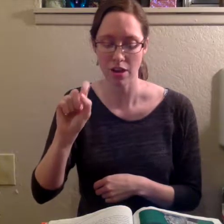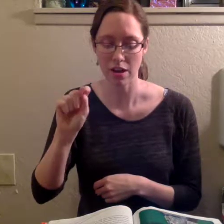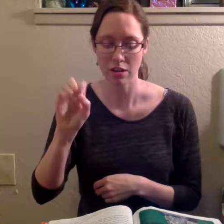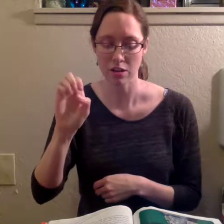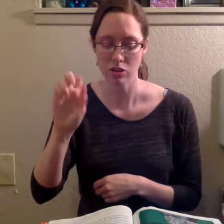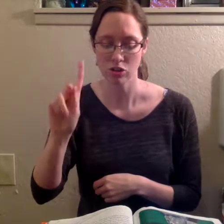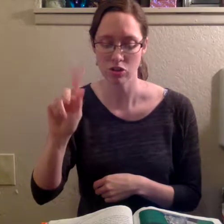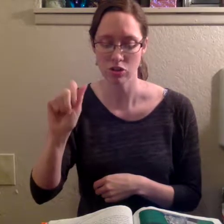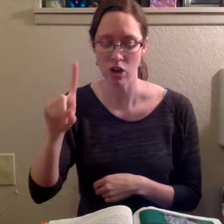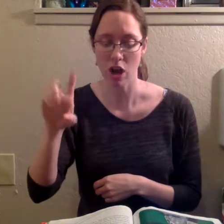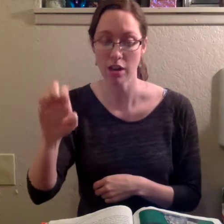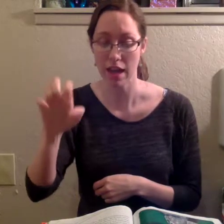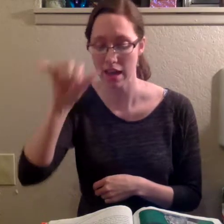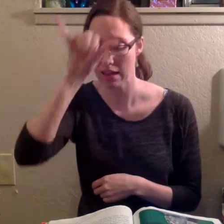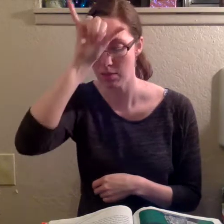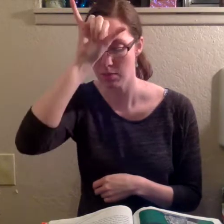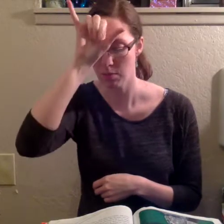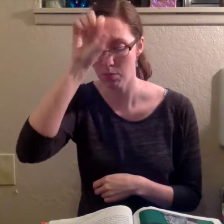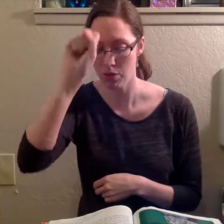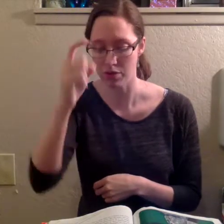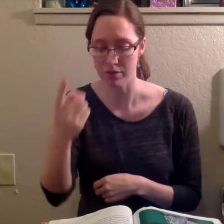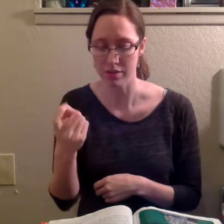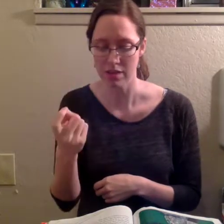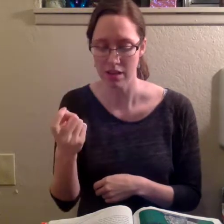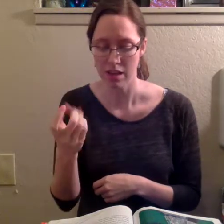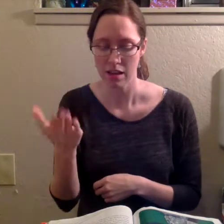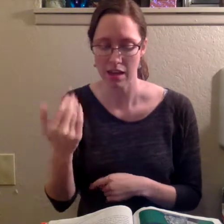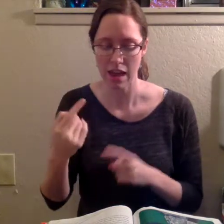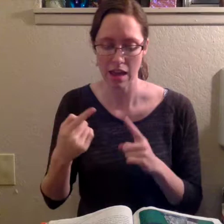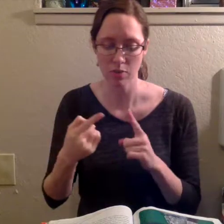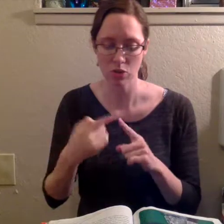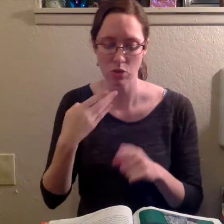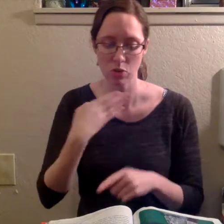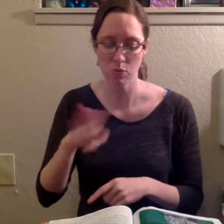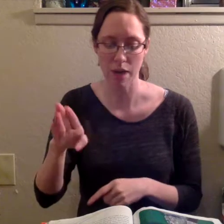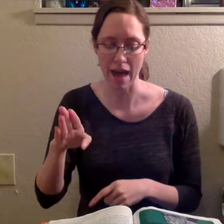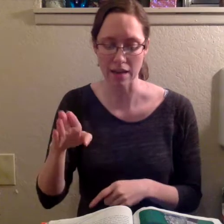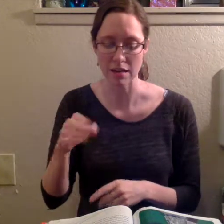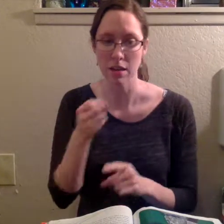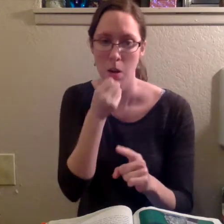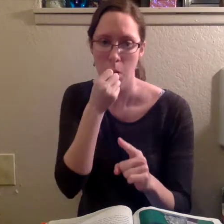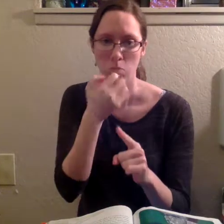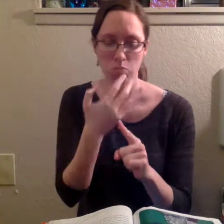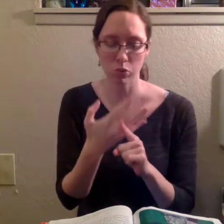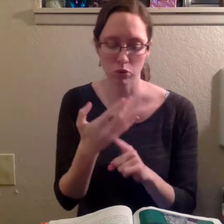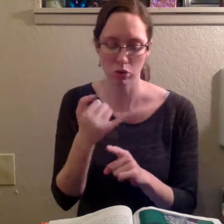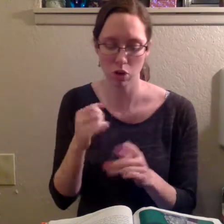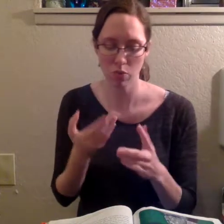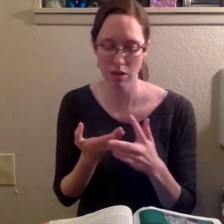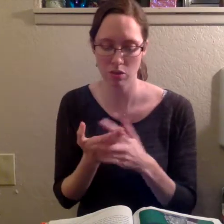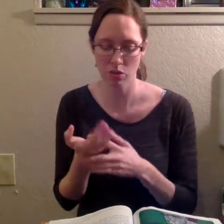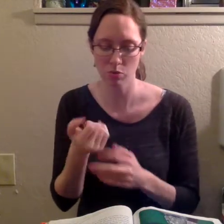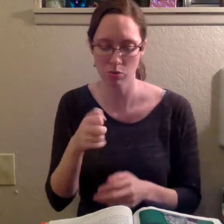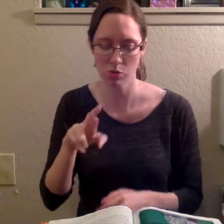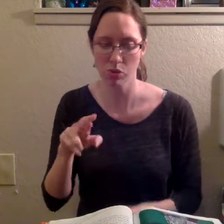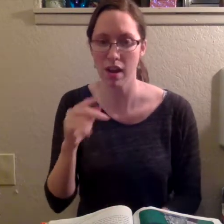The Stockade Bulls came to bat, blowing through